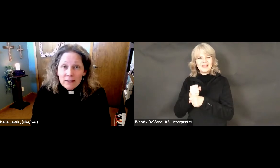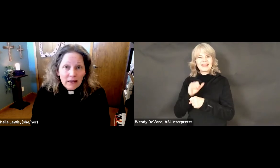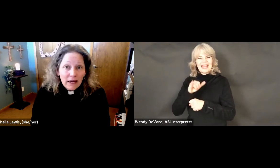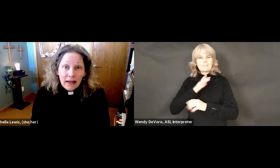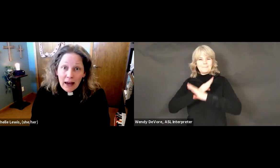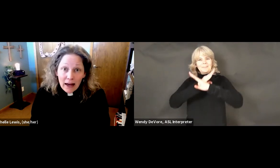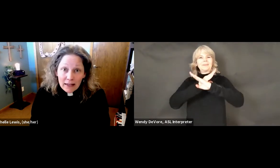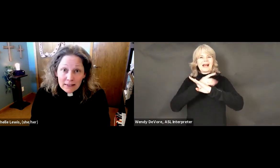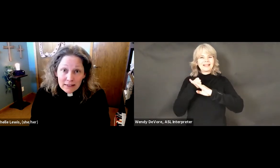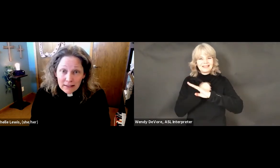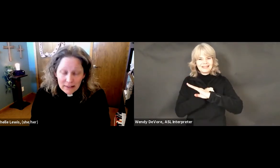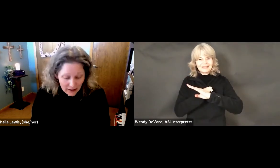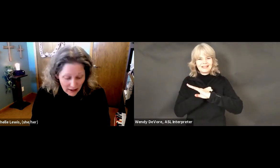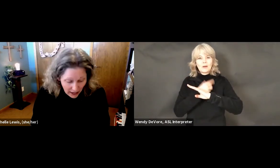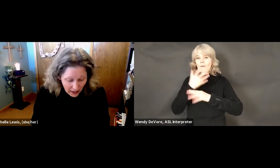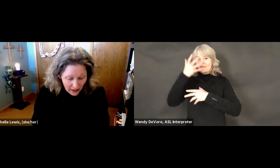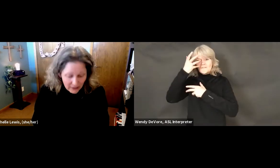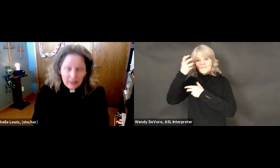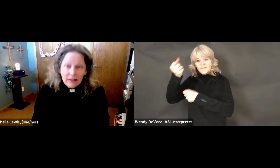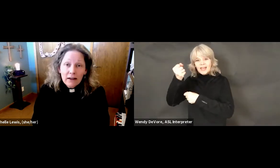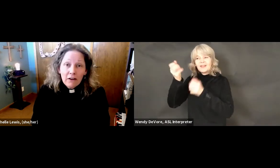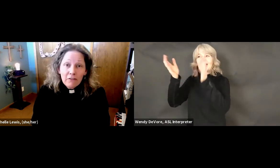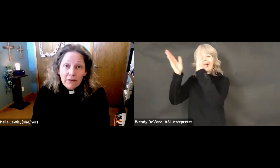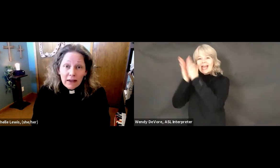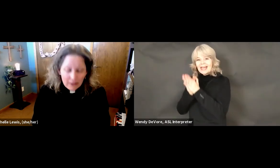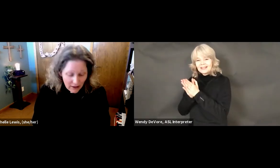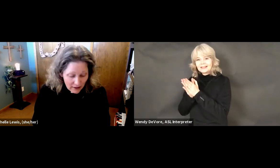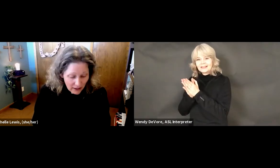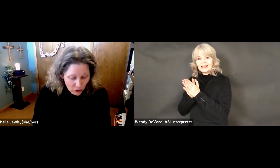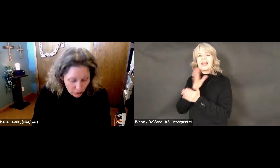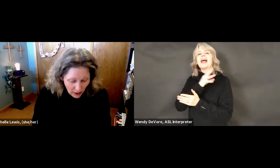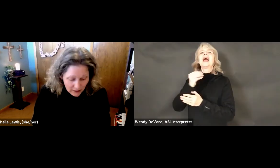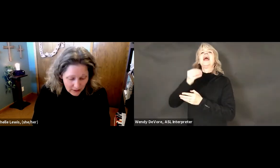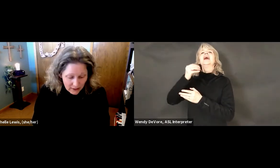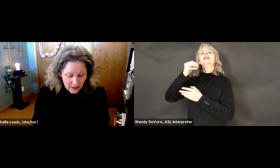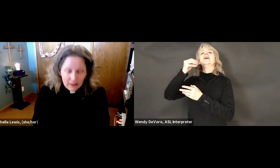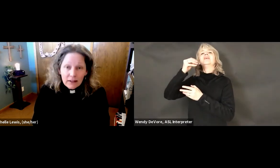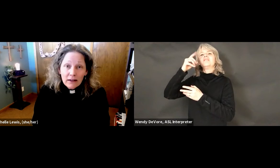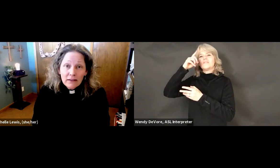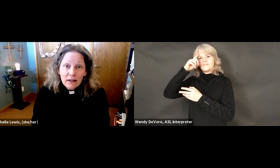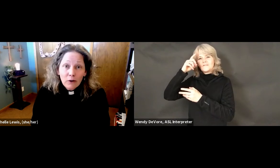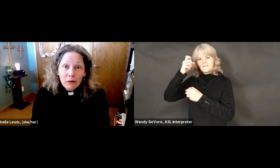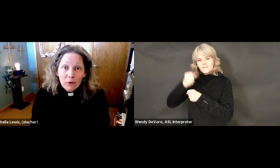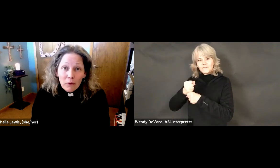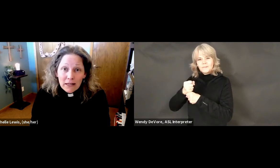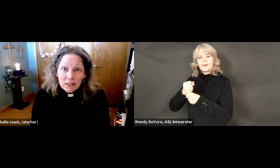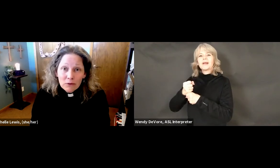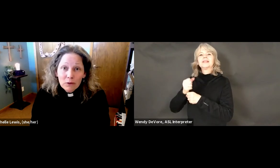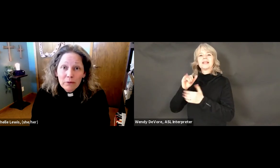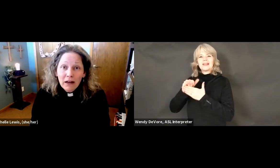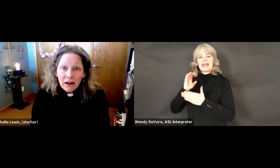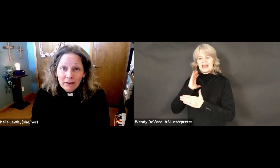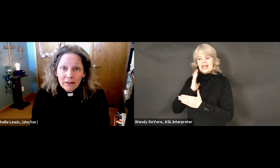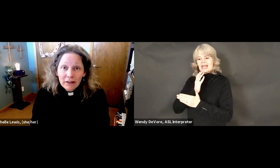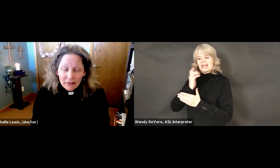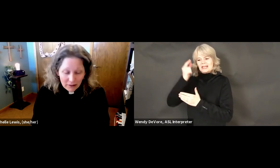Faith that asks and faith that trusts that our requests will